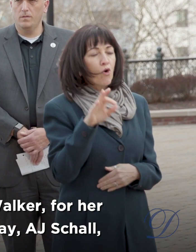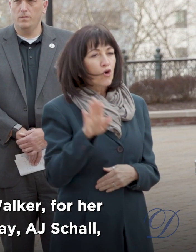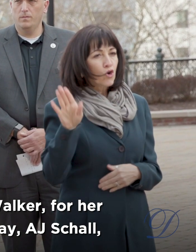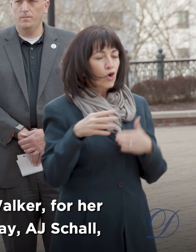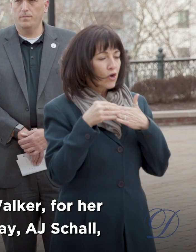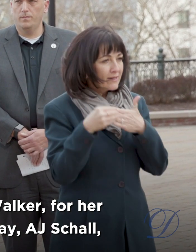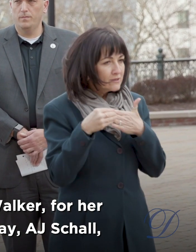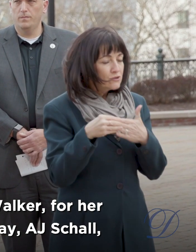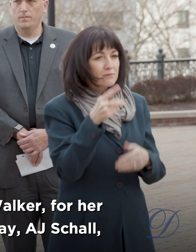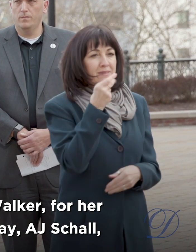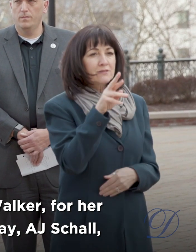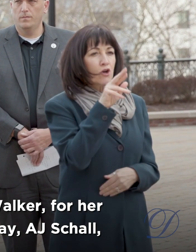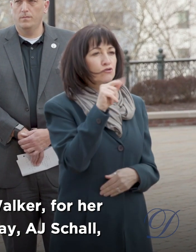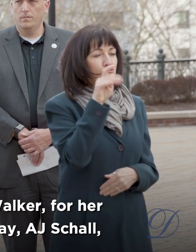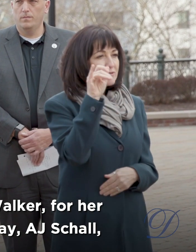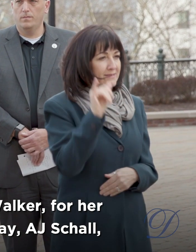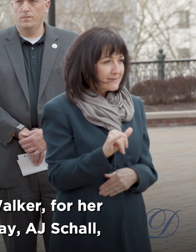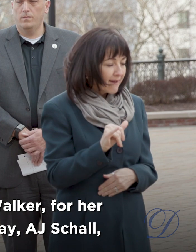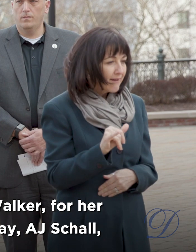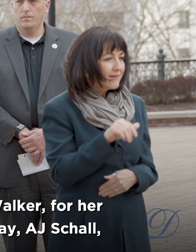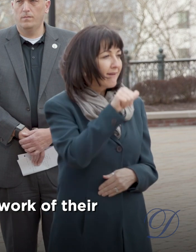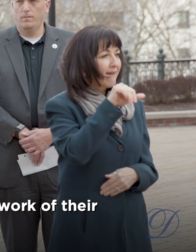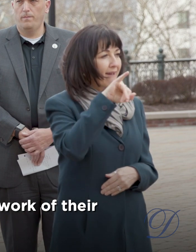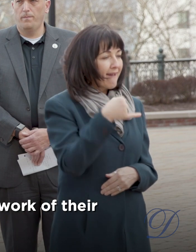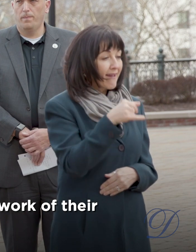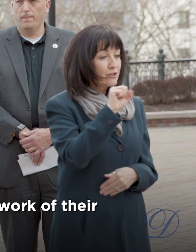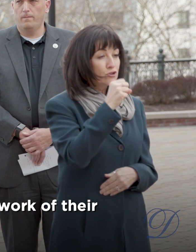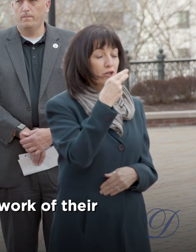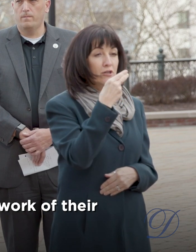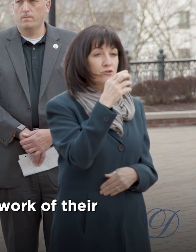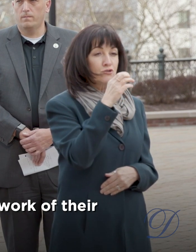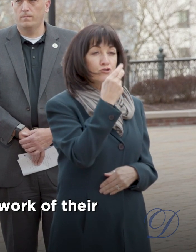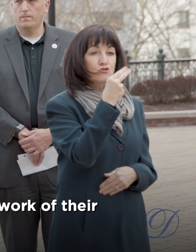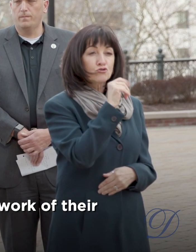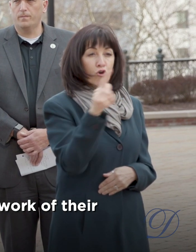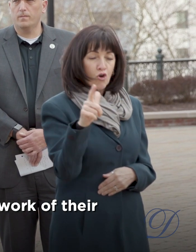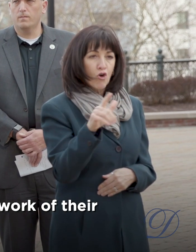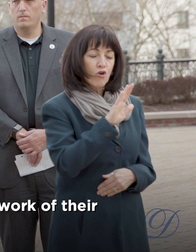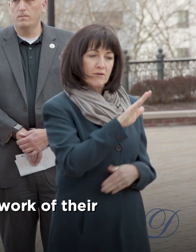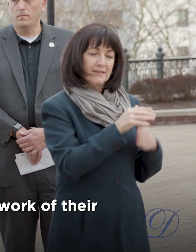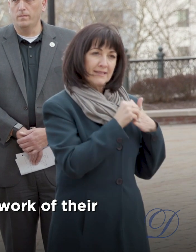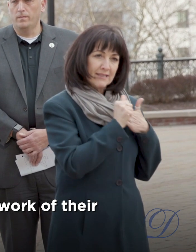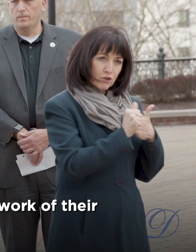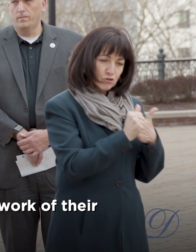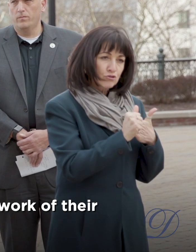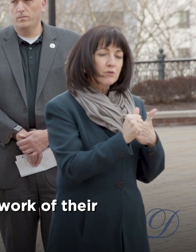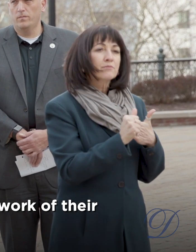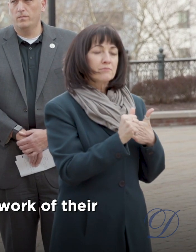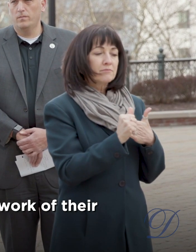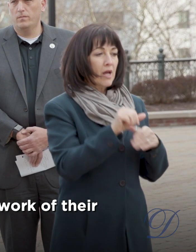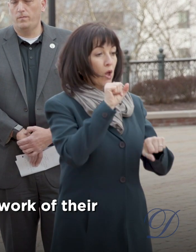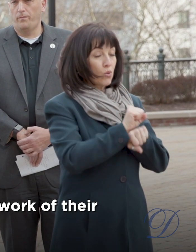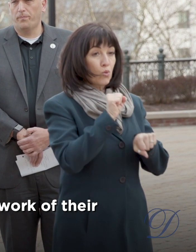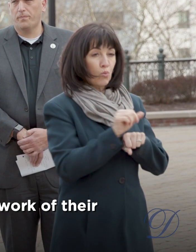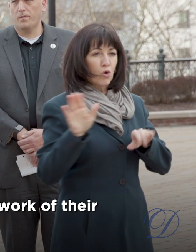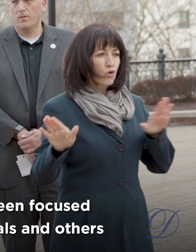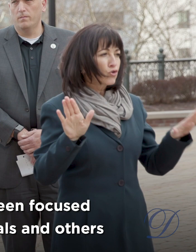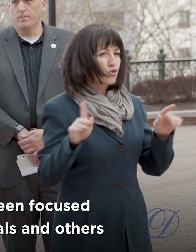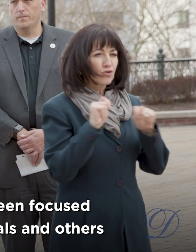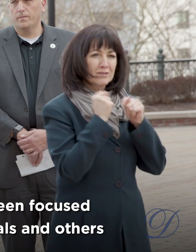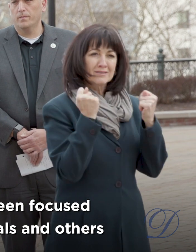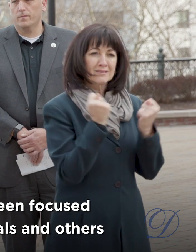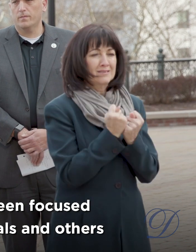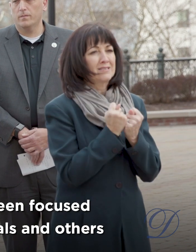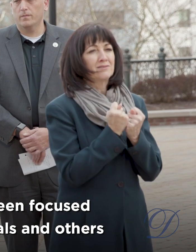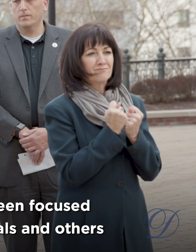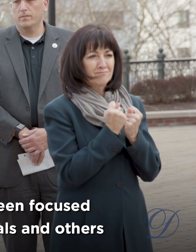Dr. Rattay and A.J. Shaw for their leadership, and for the work of their teams. One